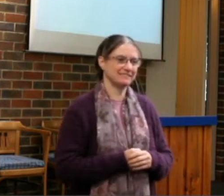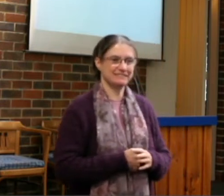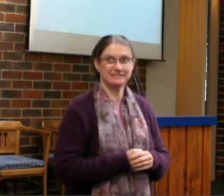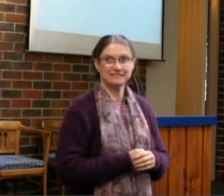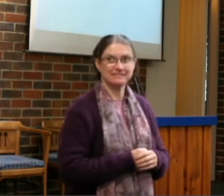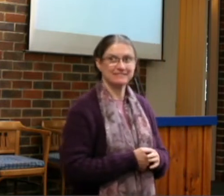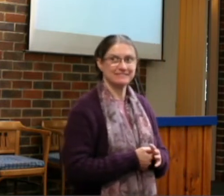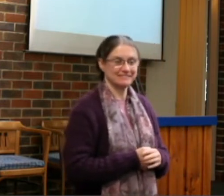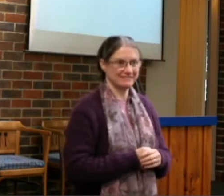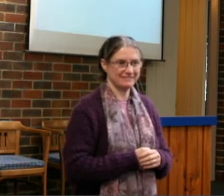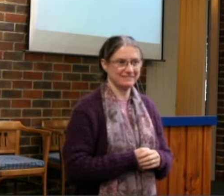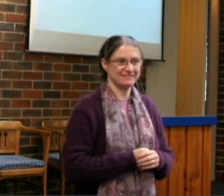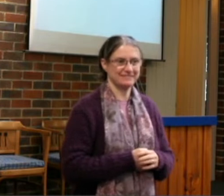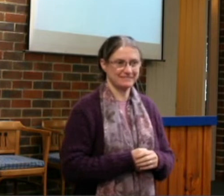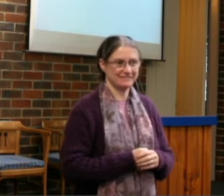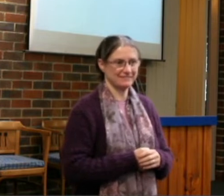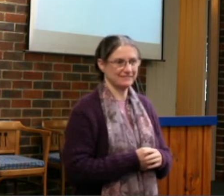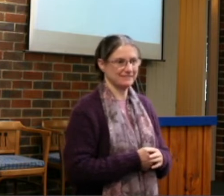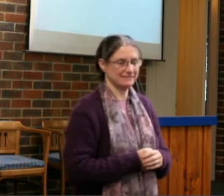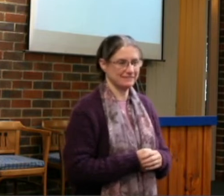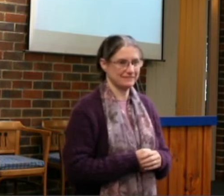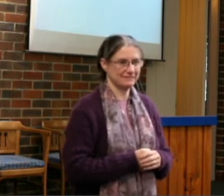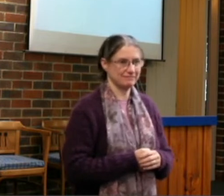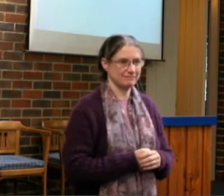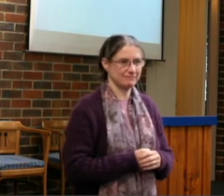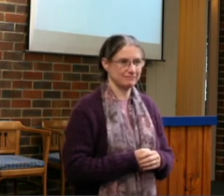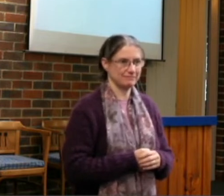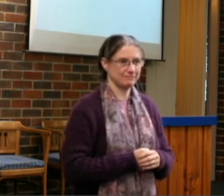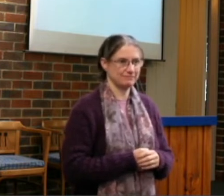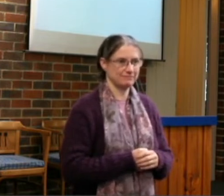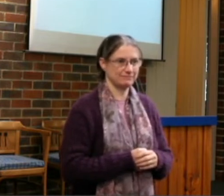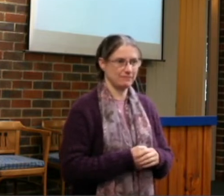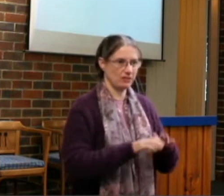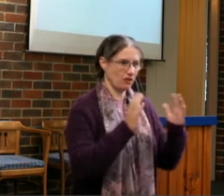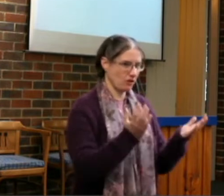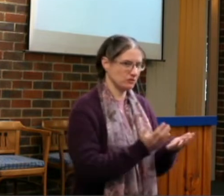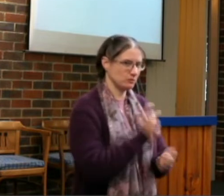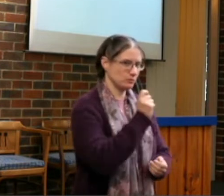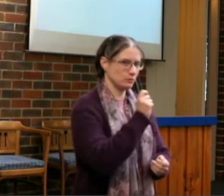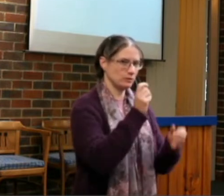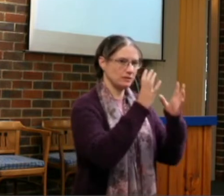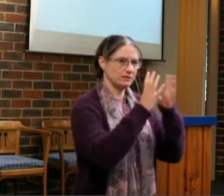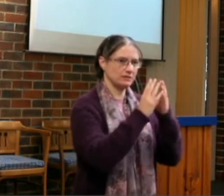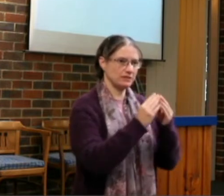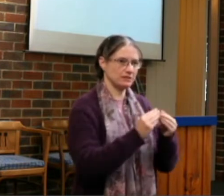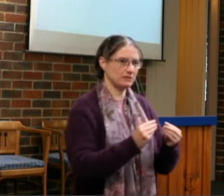Yeah. soon